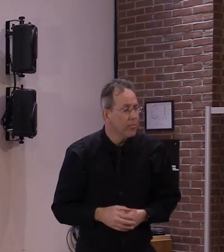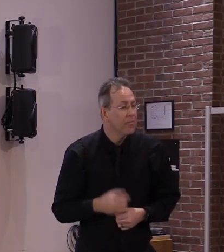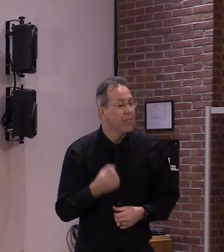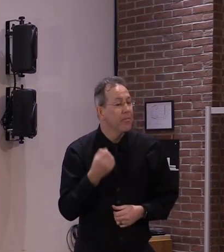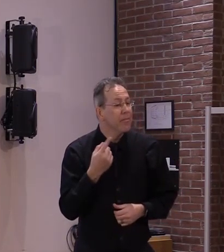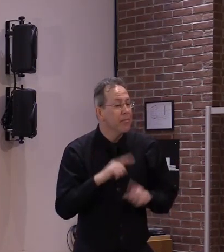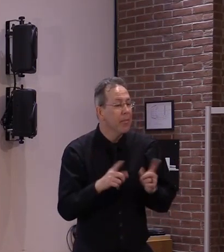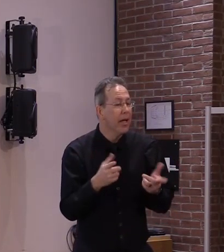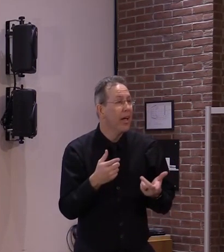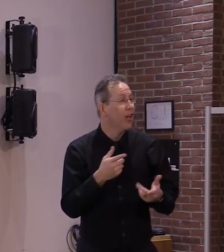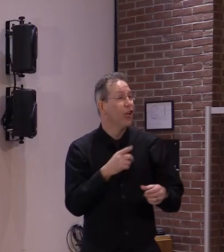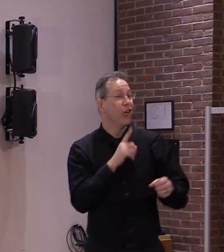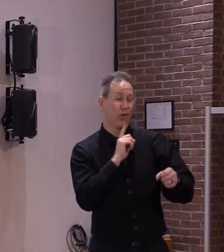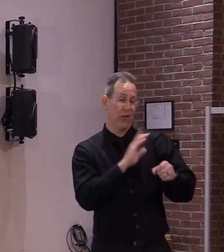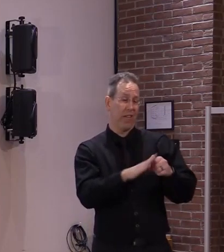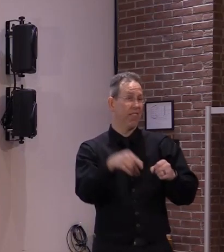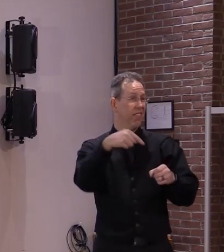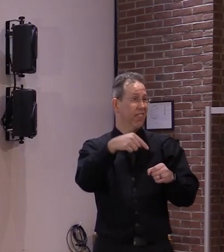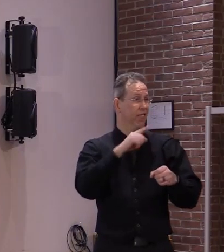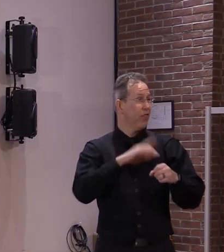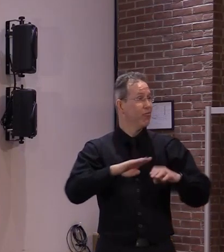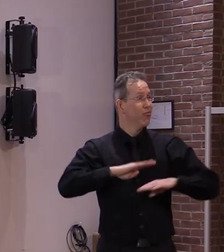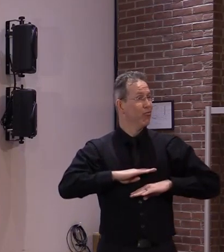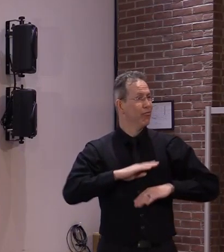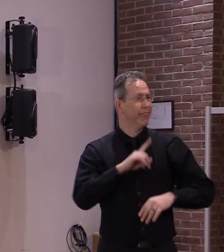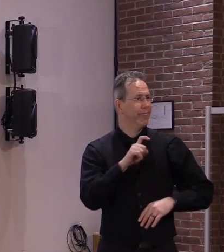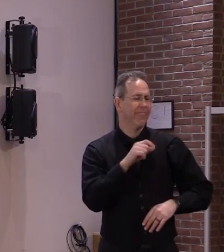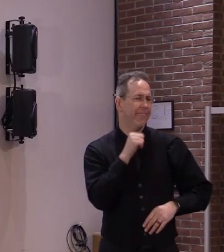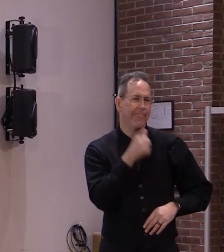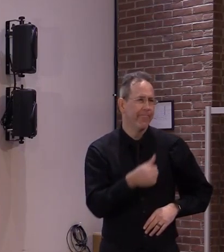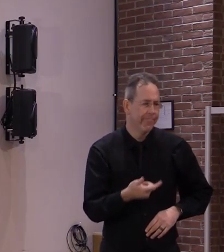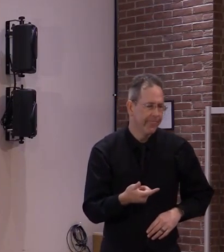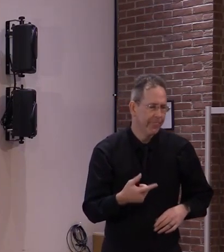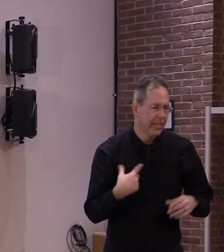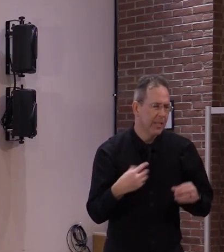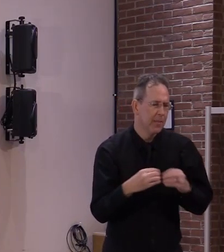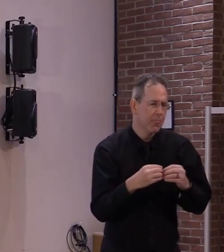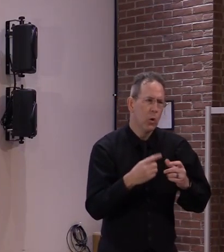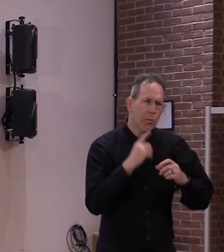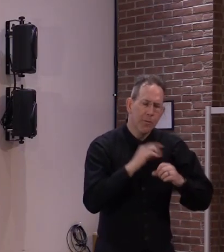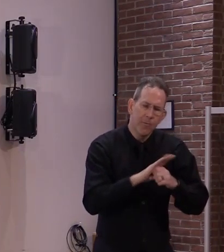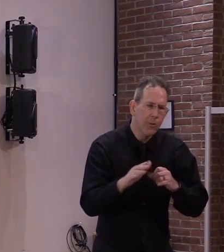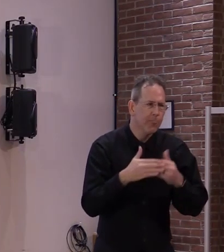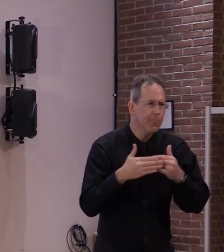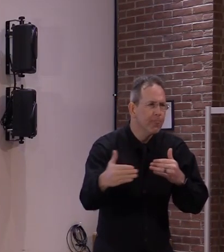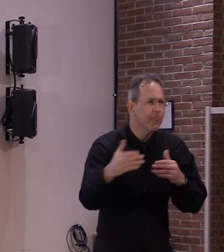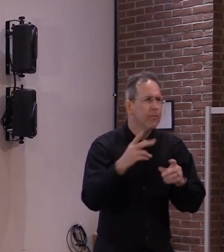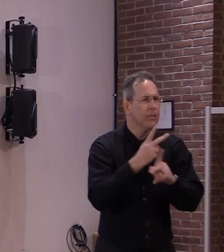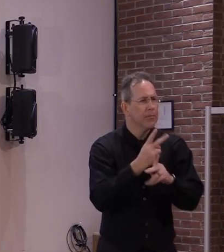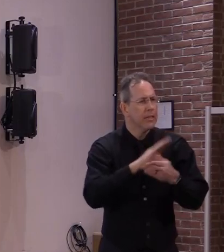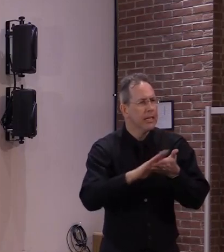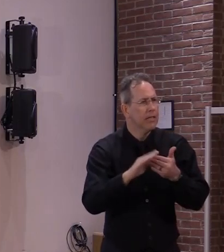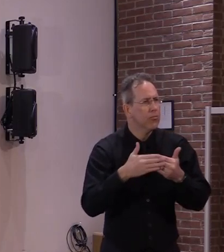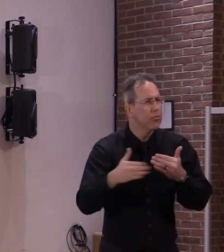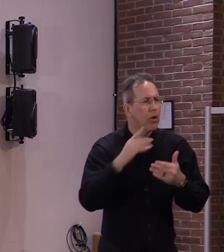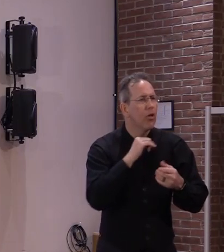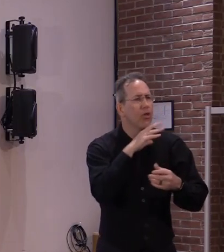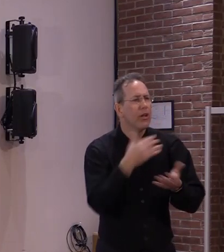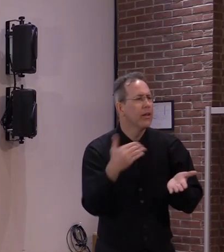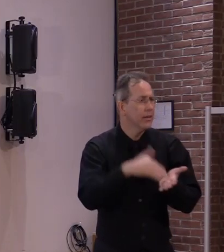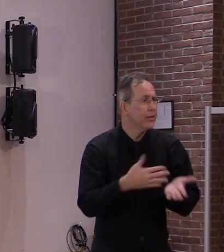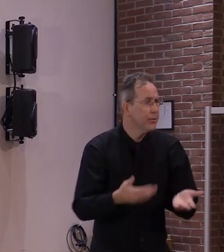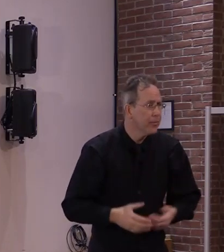our youngest citizens of Vermont as well. Thank you for that. I understand that they operated this summer using